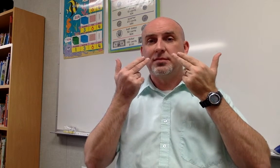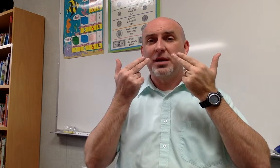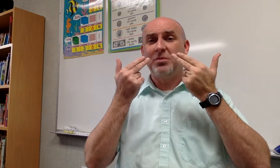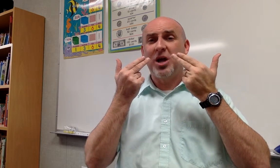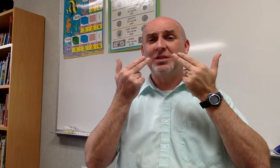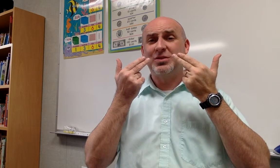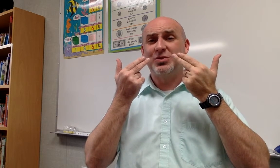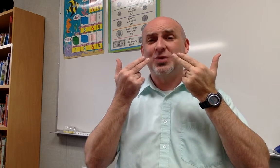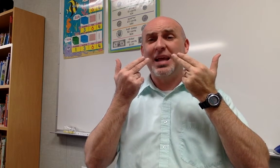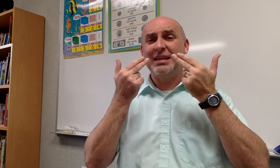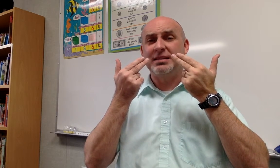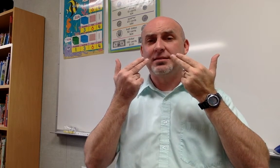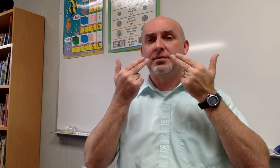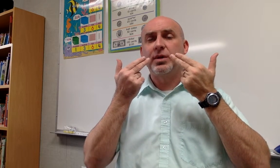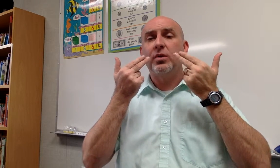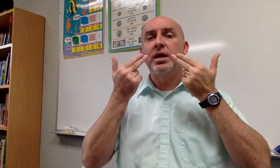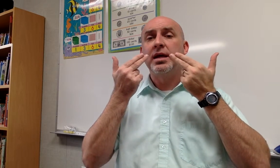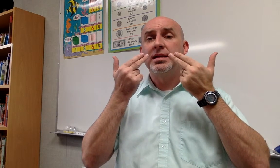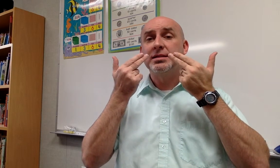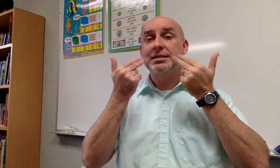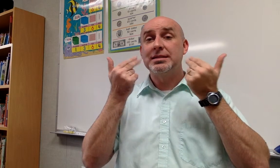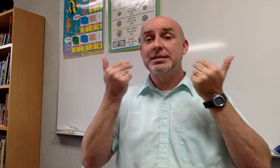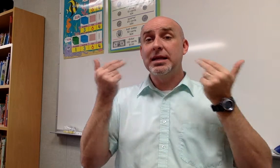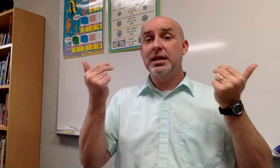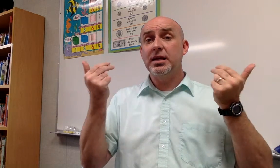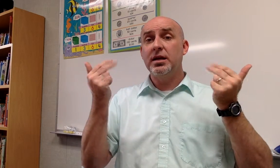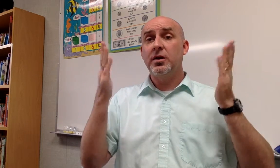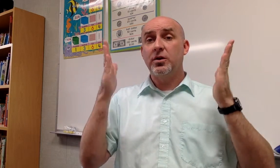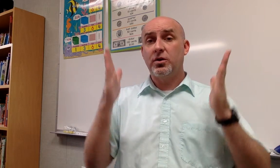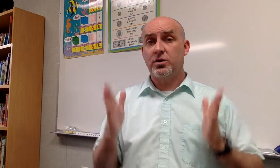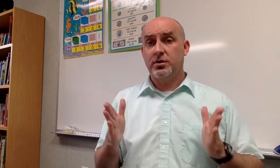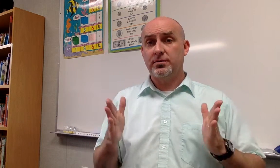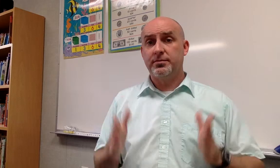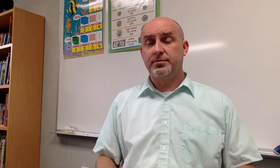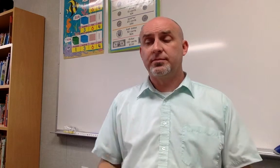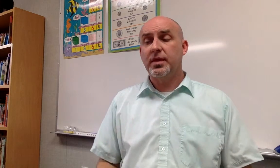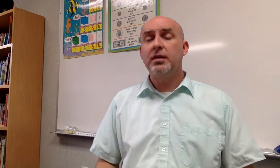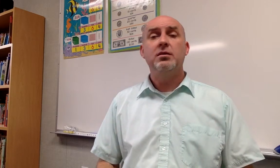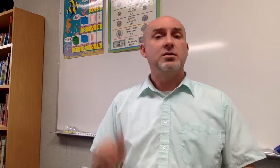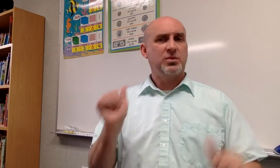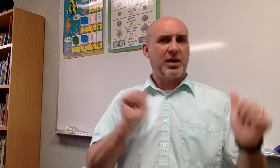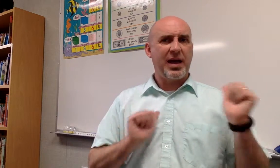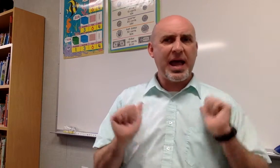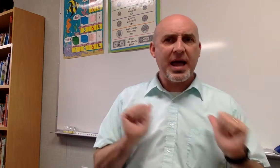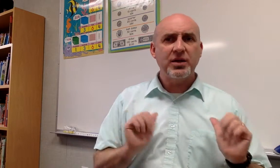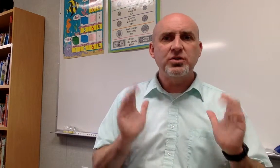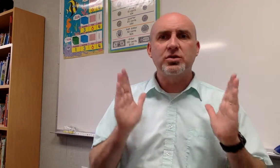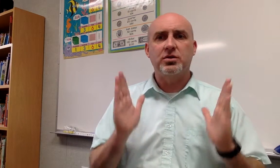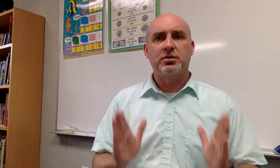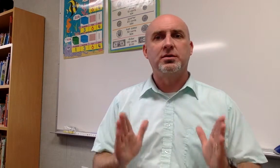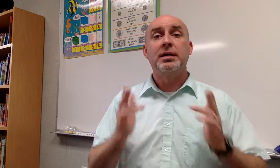I'm not straight. Here we go. Singer. Okay. So actor.